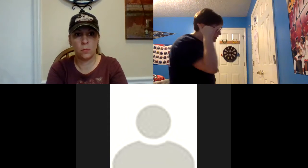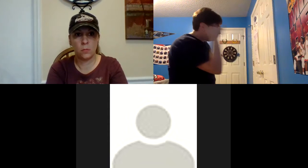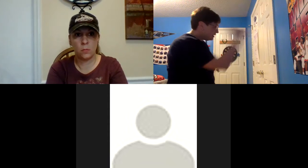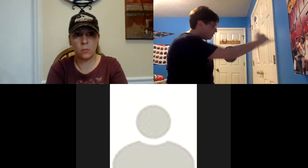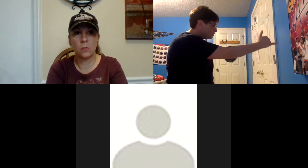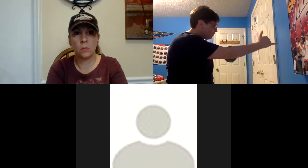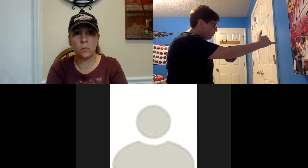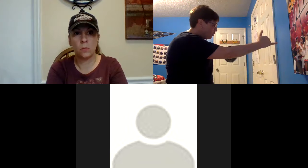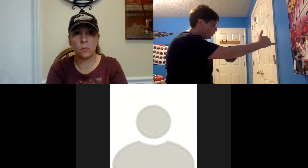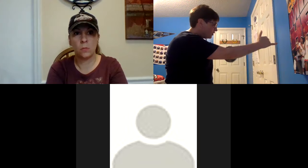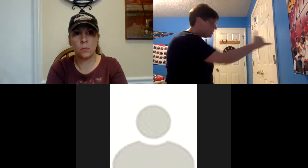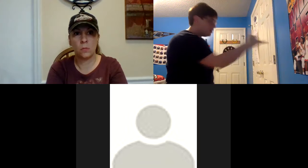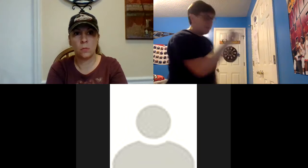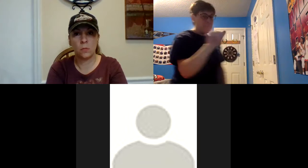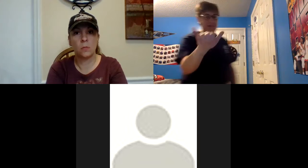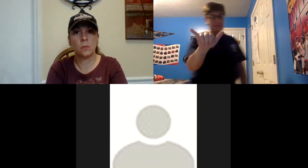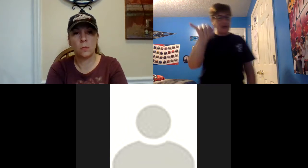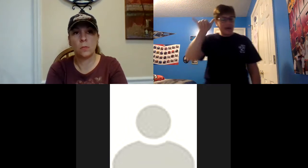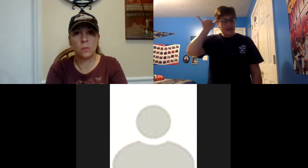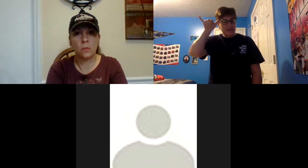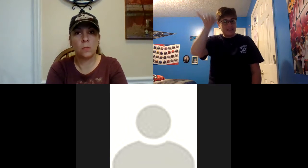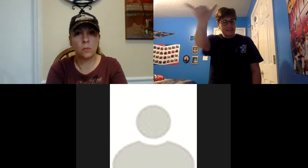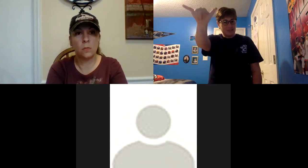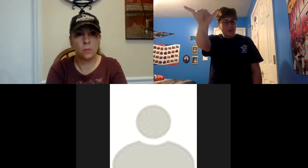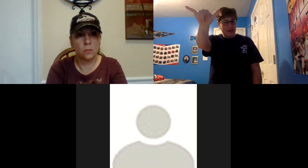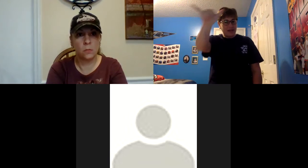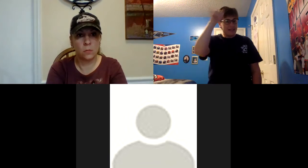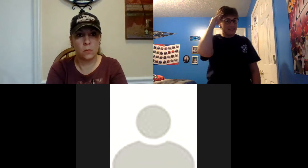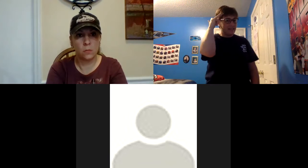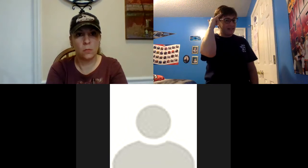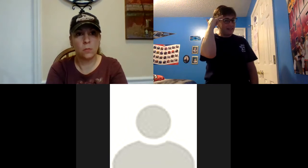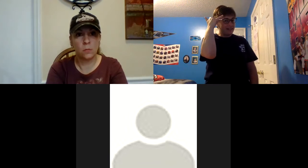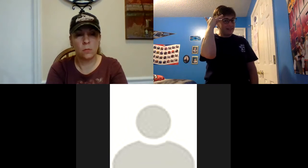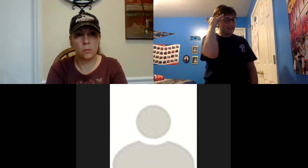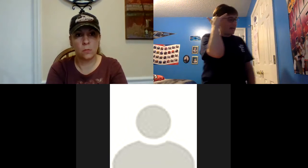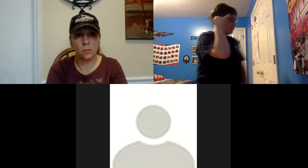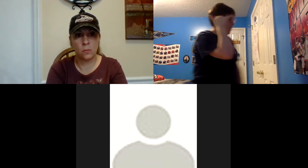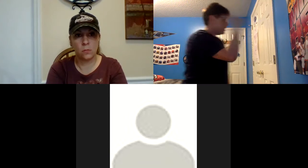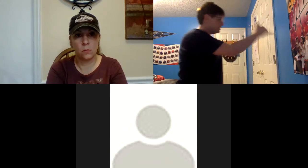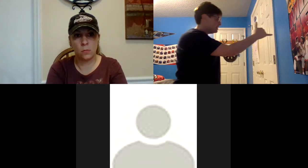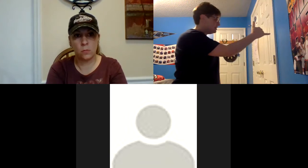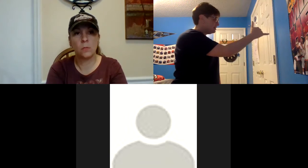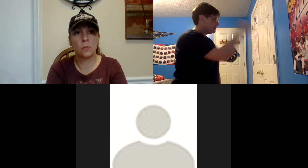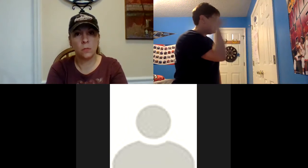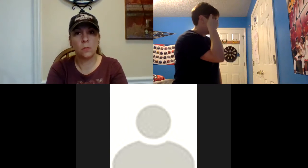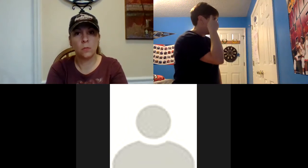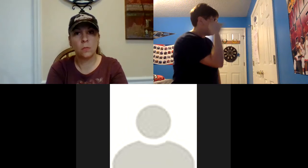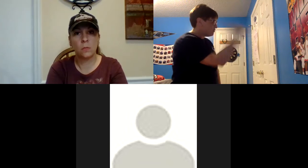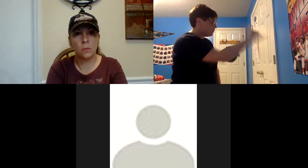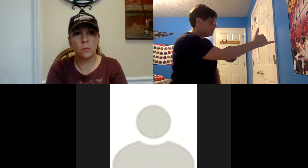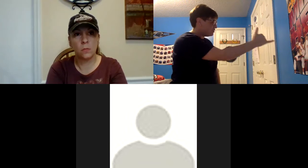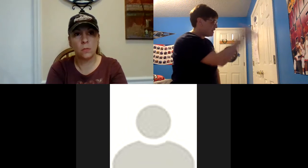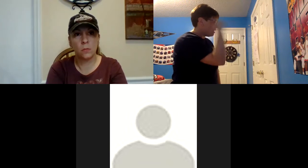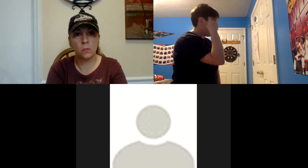it goes forward, but it's not this way. Instead, it's sideways. So you're